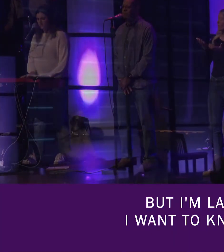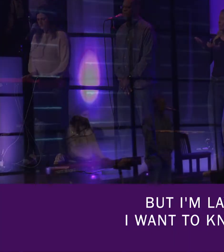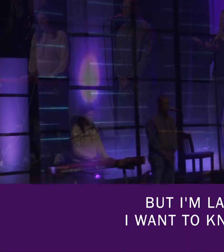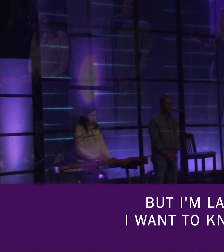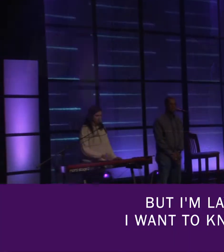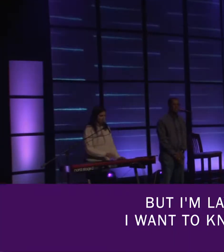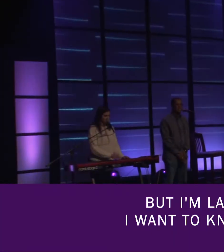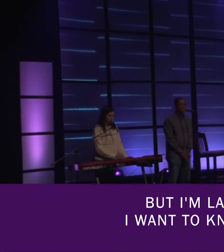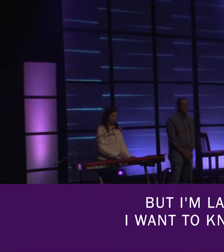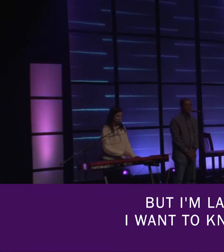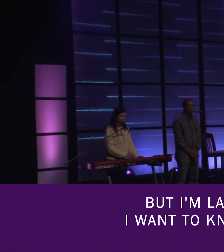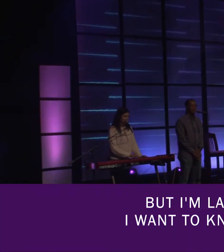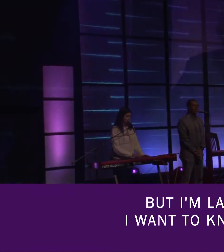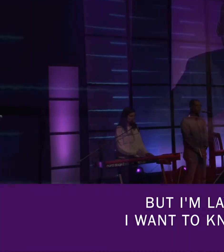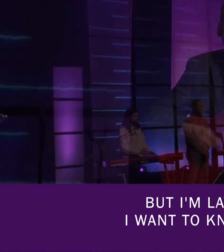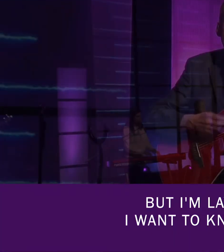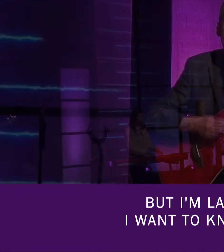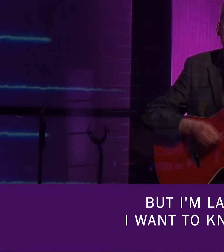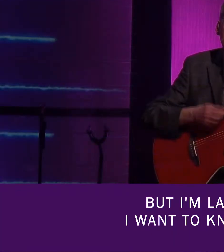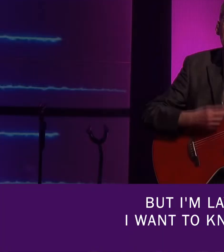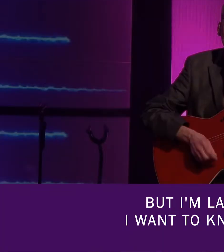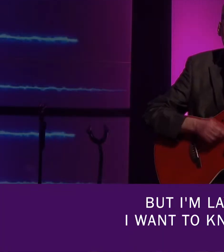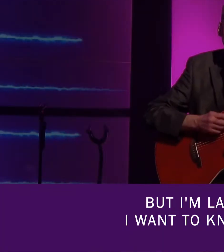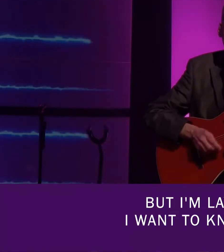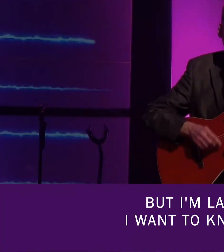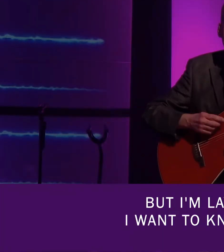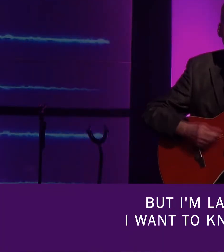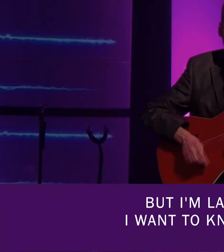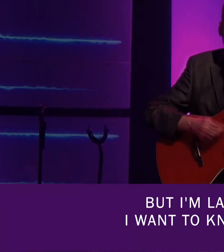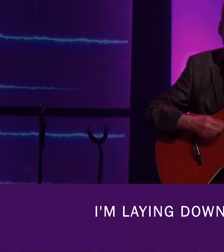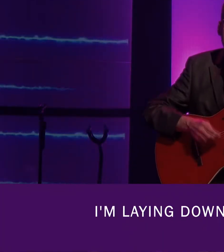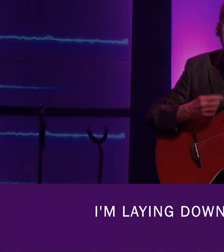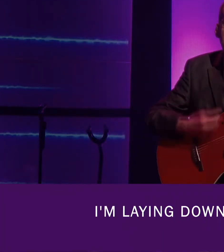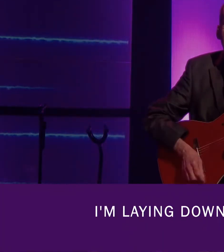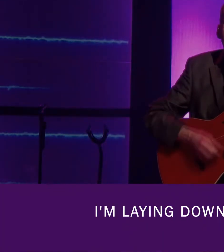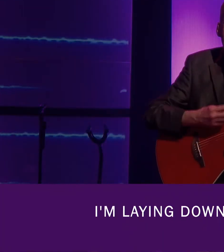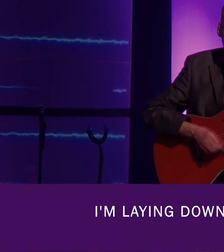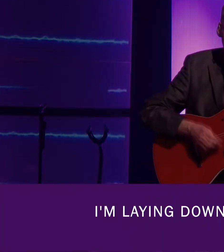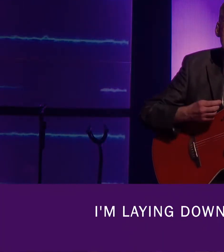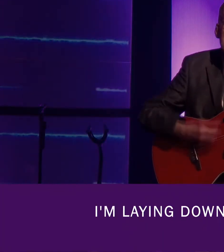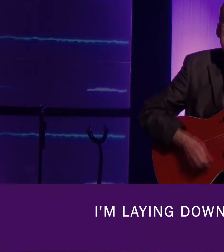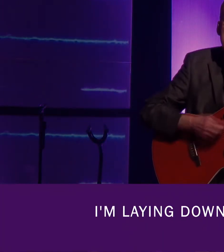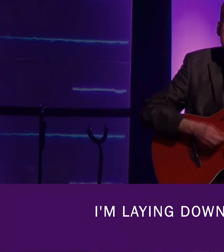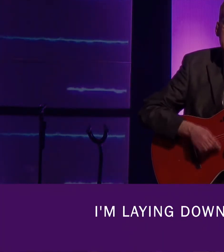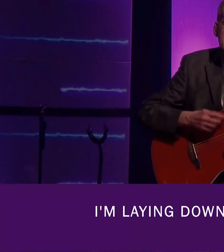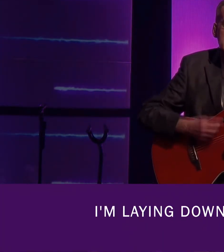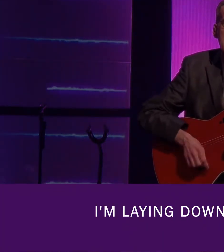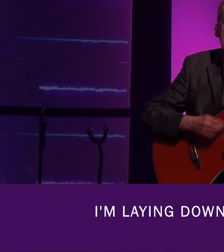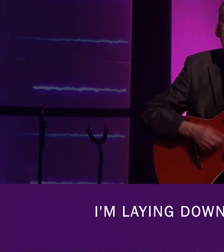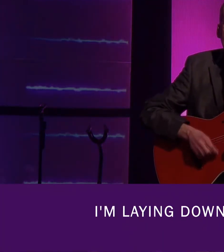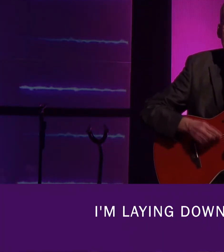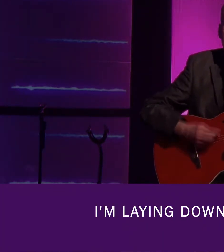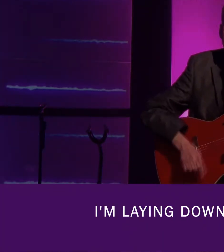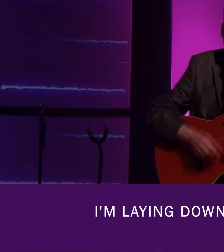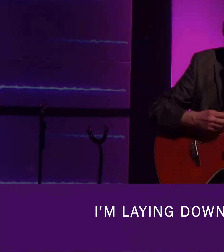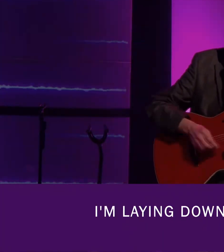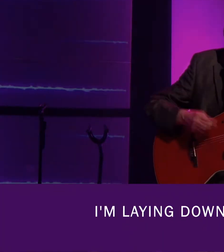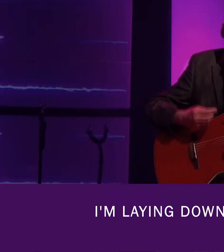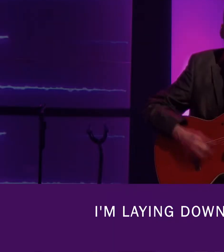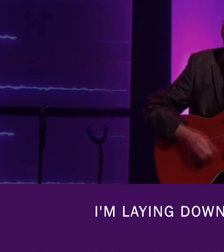down. I want to know you, Lord. I'm laying